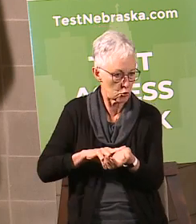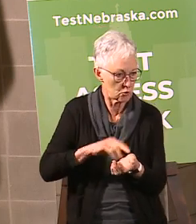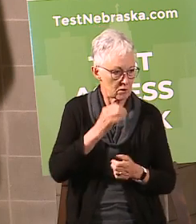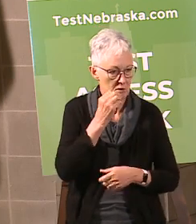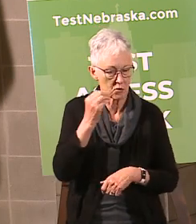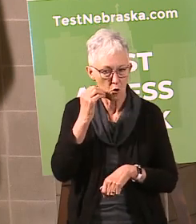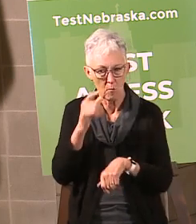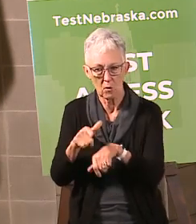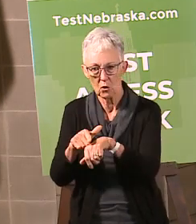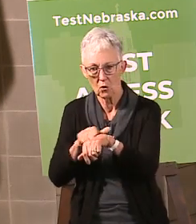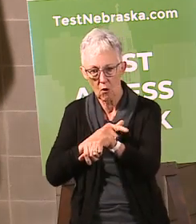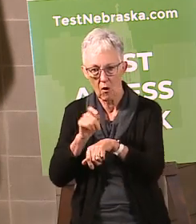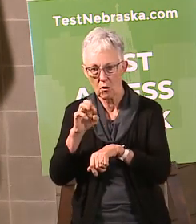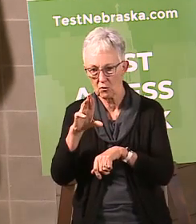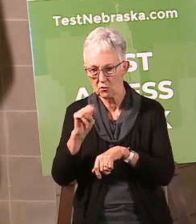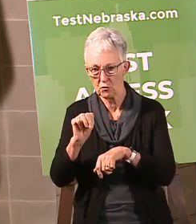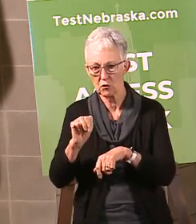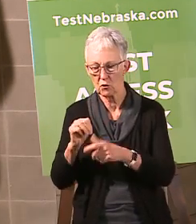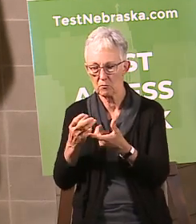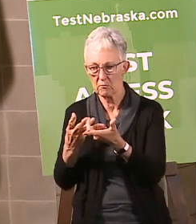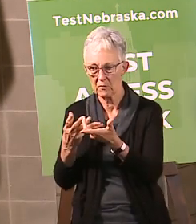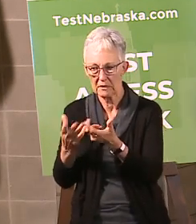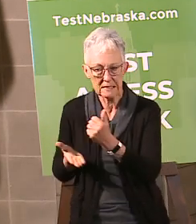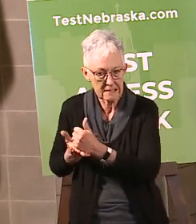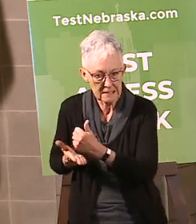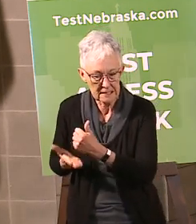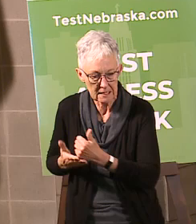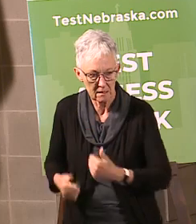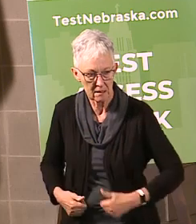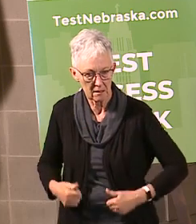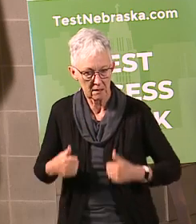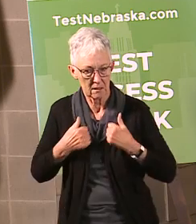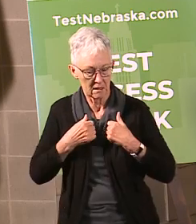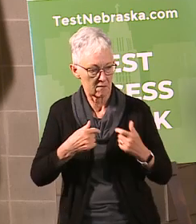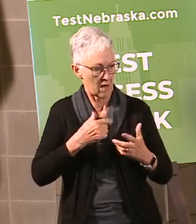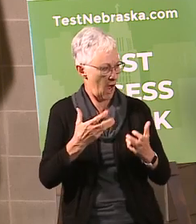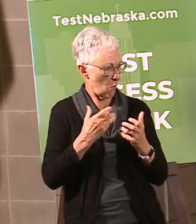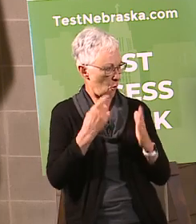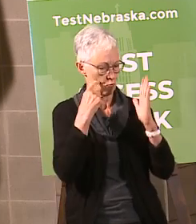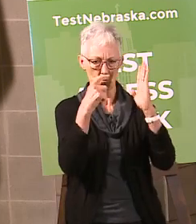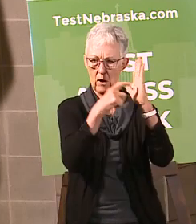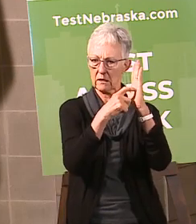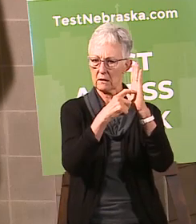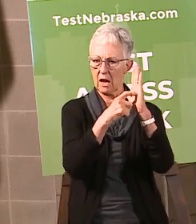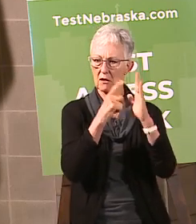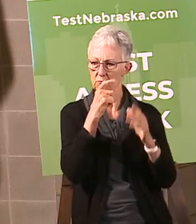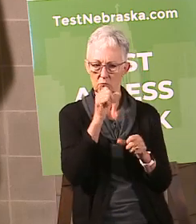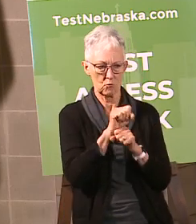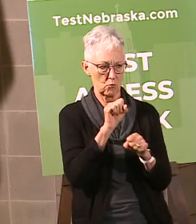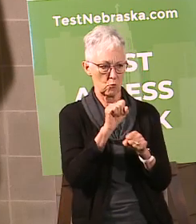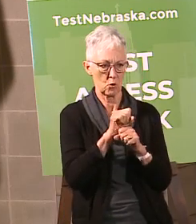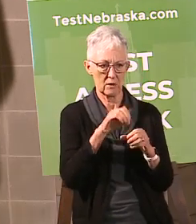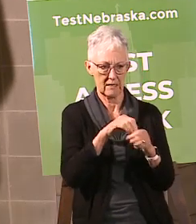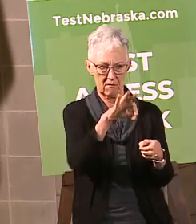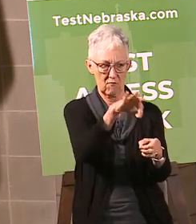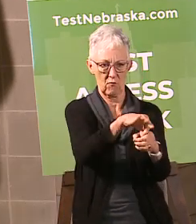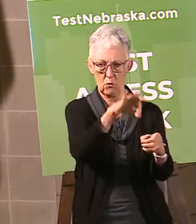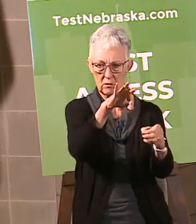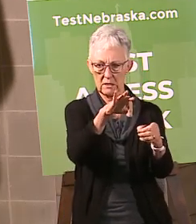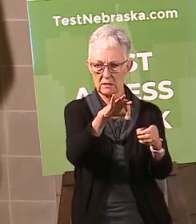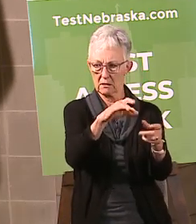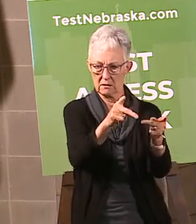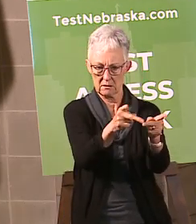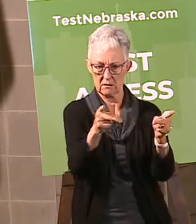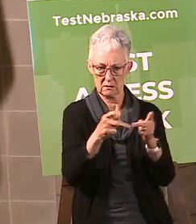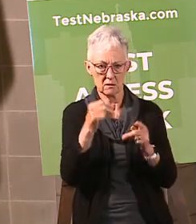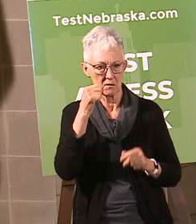recognize the poll workers that worked yesterday to be able to make sure that we could very smoothly carry out our primary